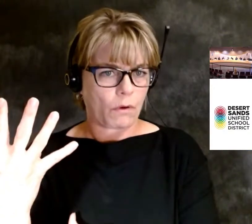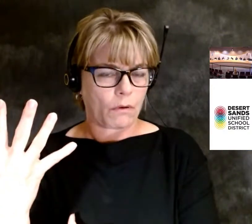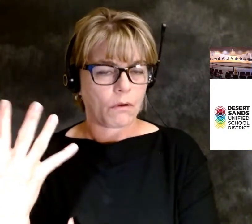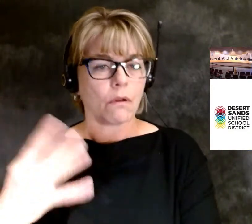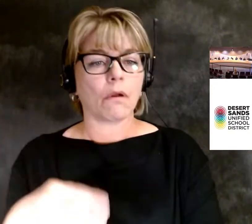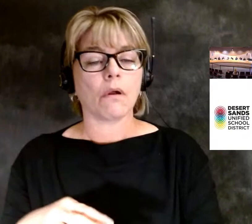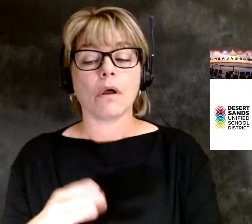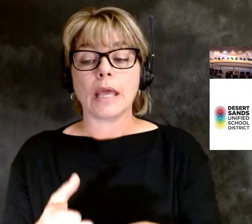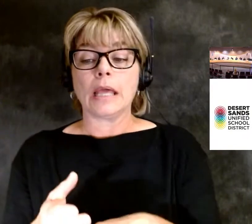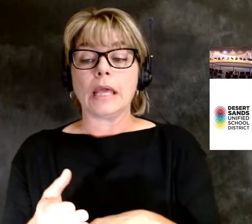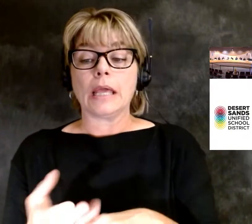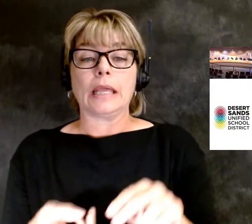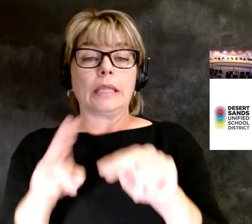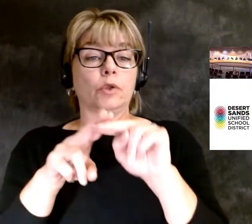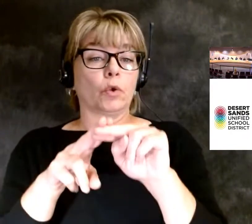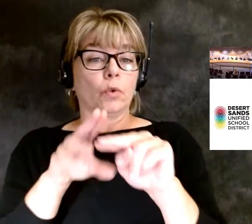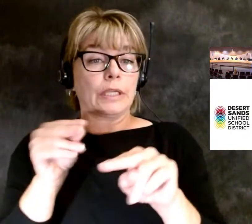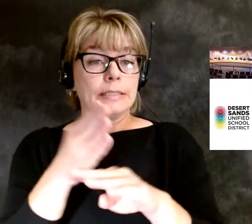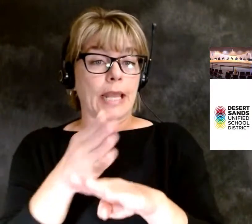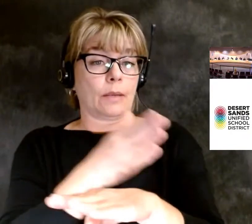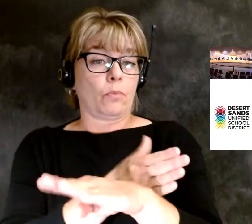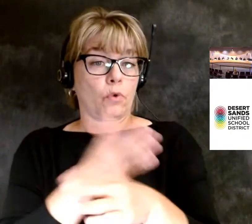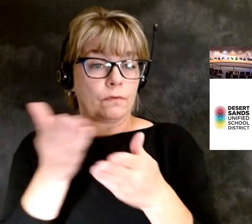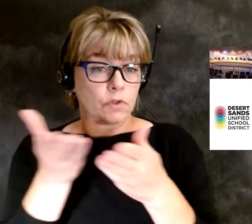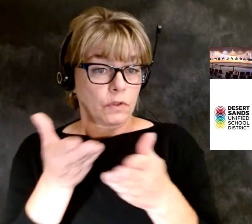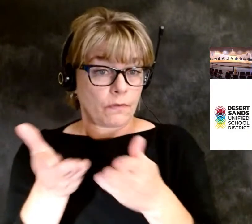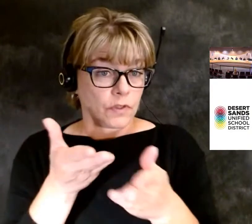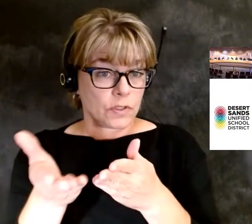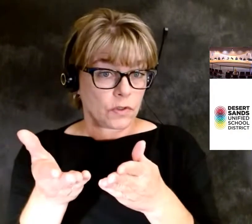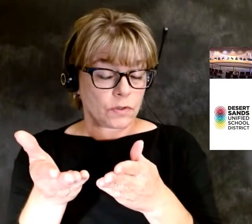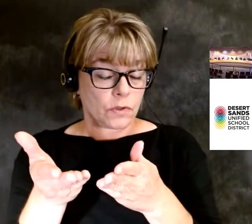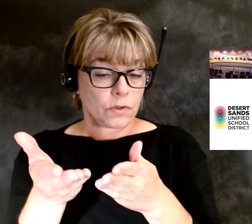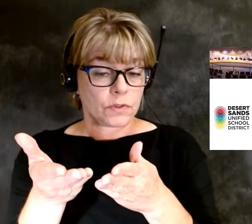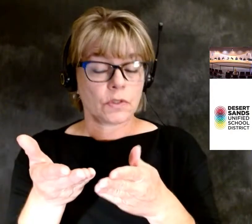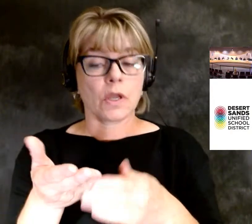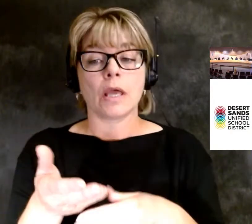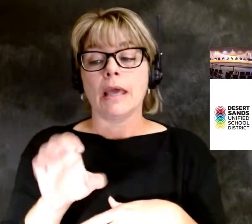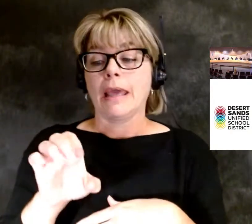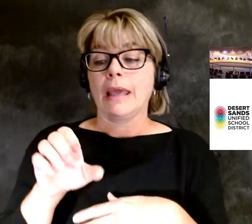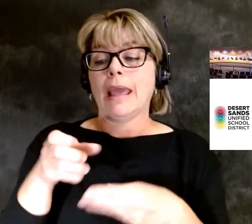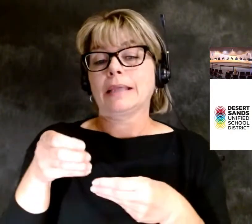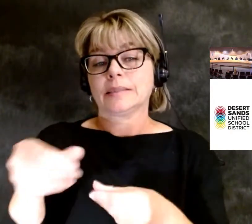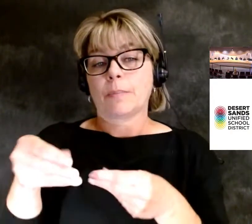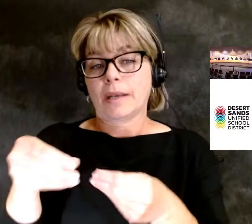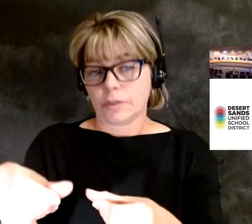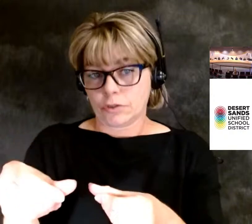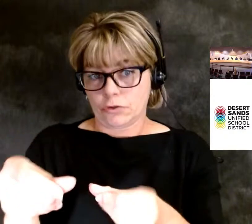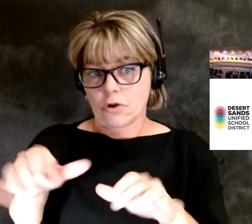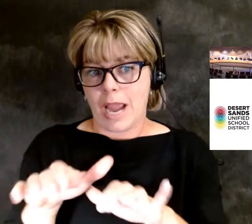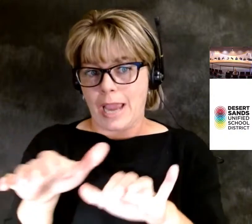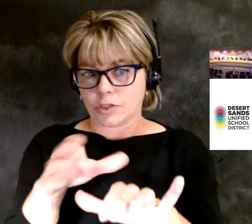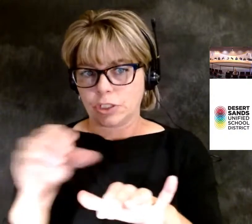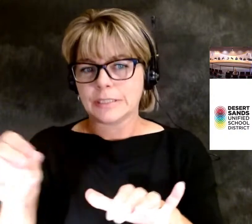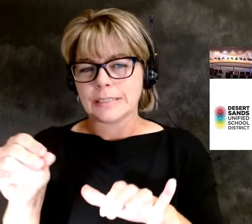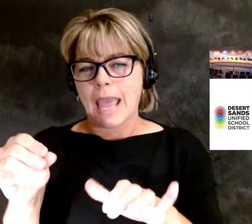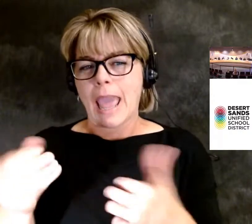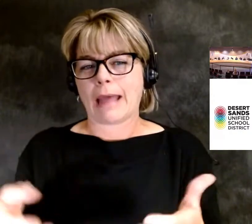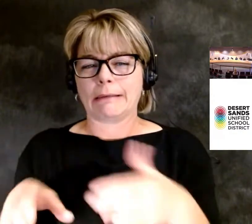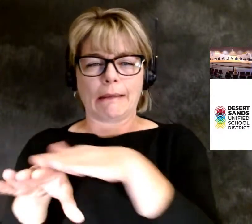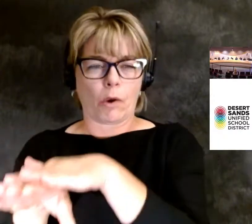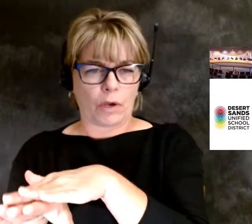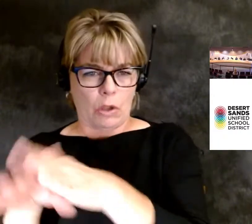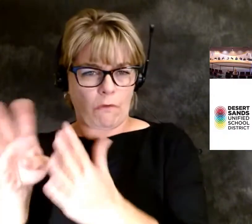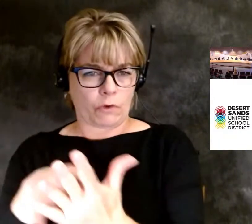increased and improved services, expenditure actions and carryover tables, and the LCAP instructions, which